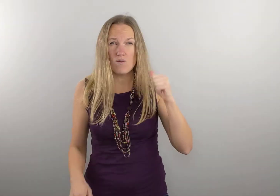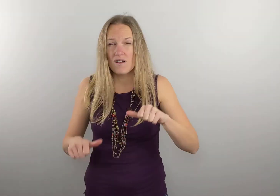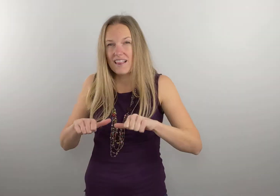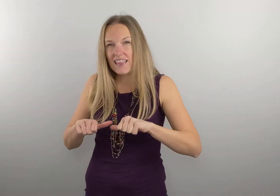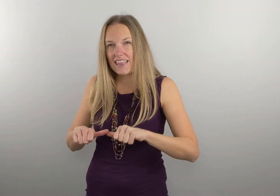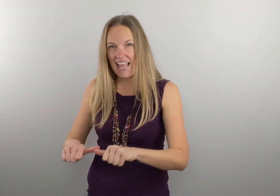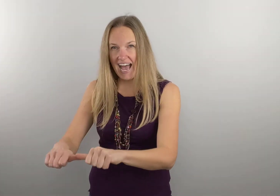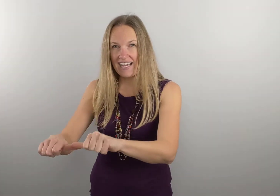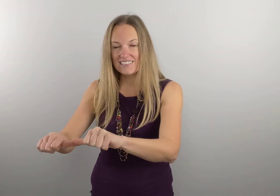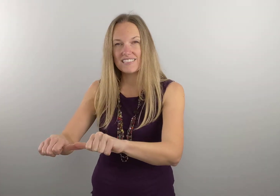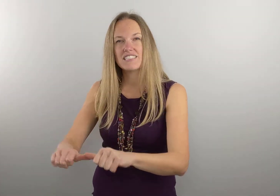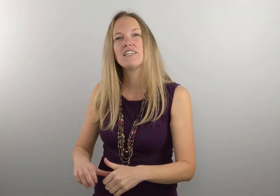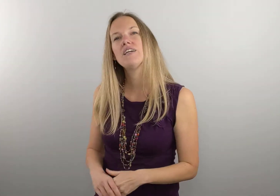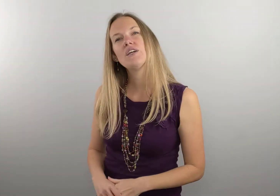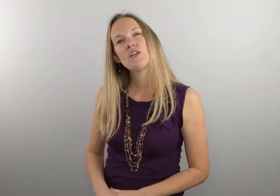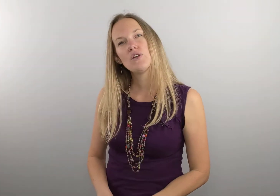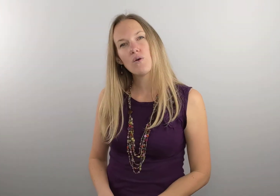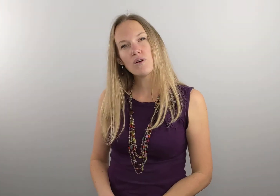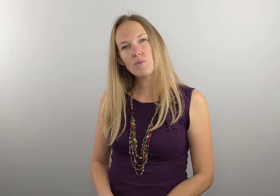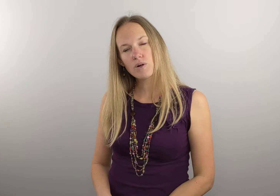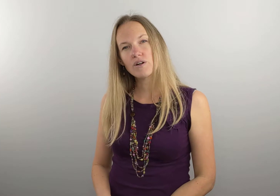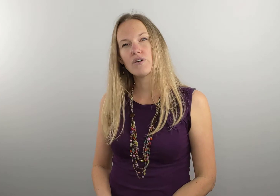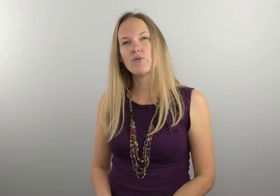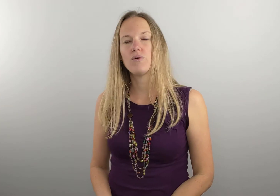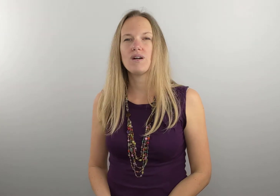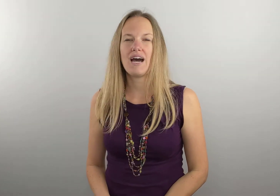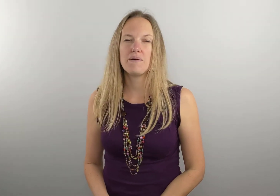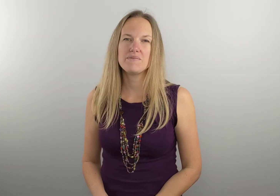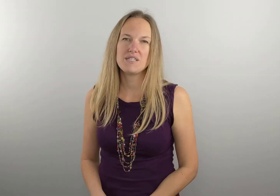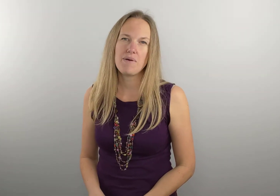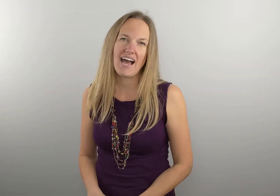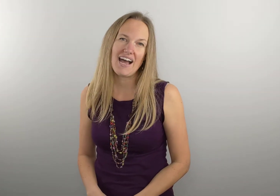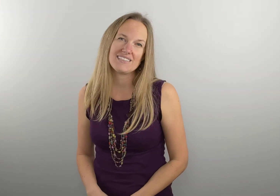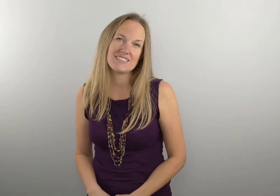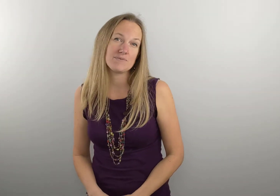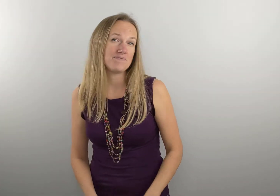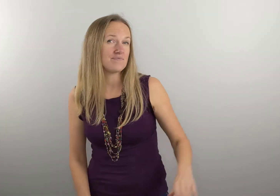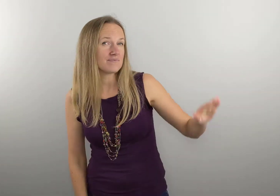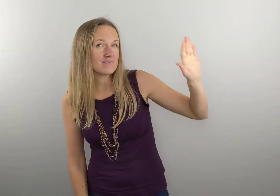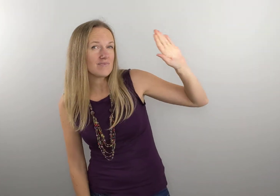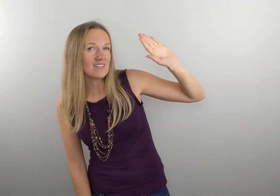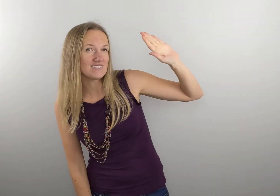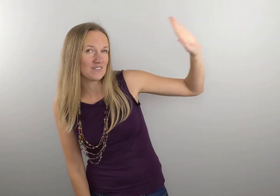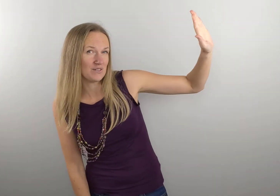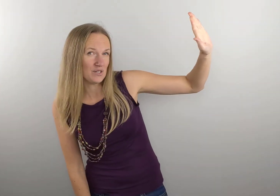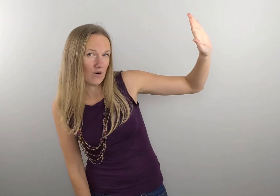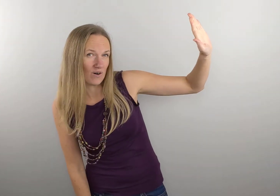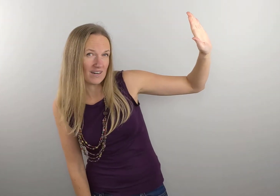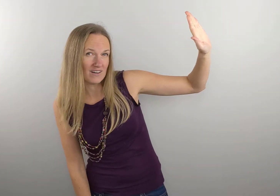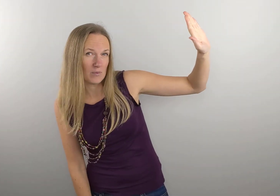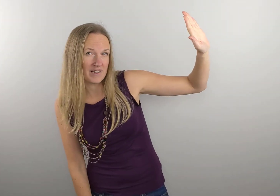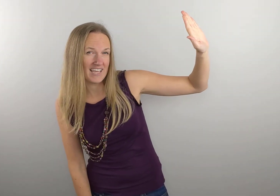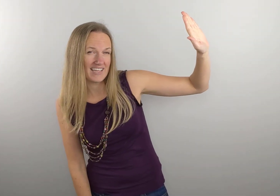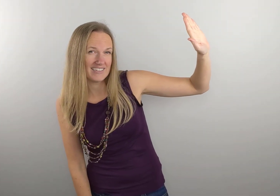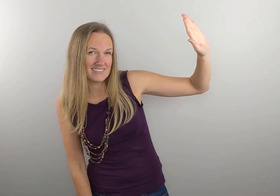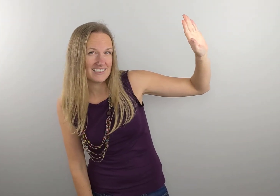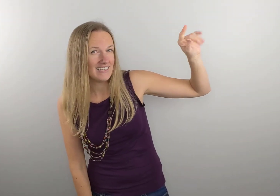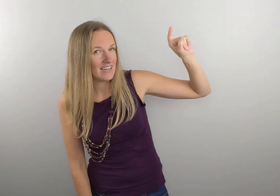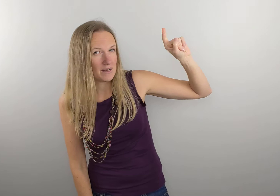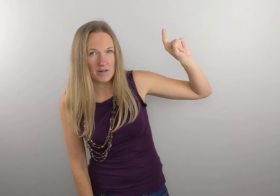won't last. Your word will come to pass. So your open hand, I'm probably